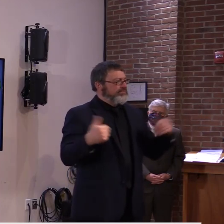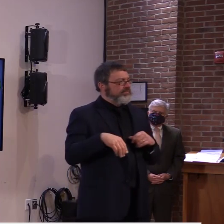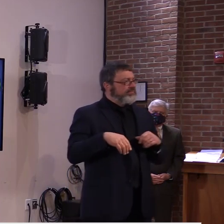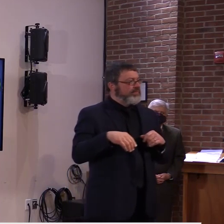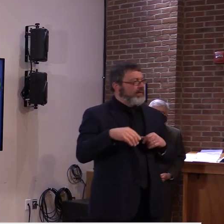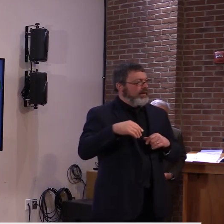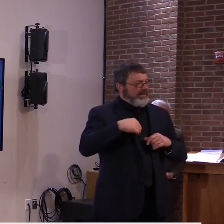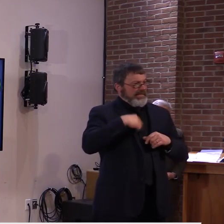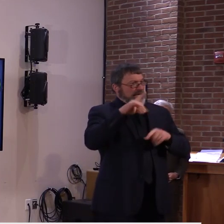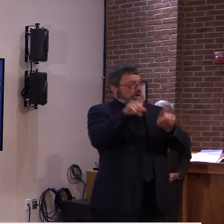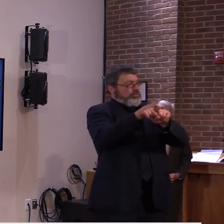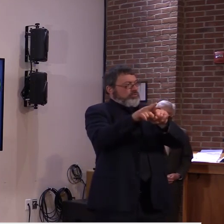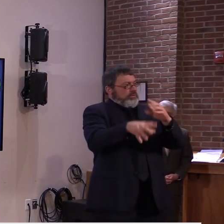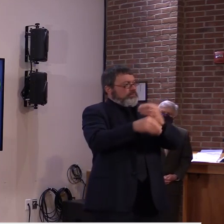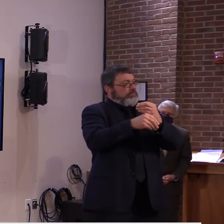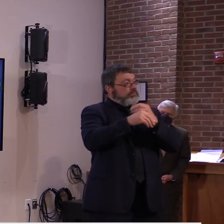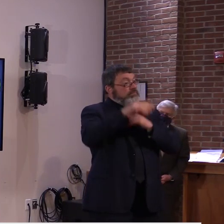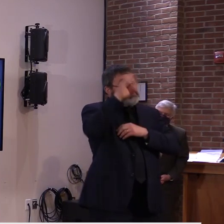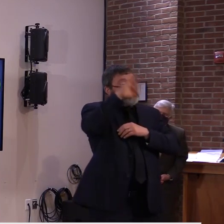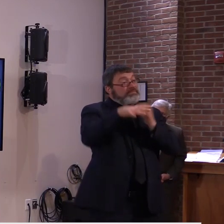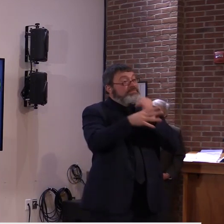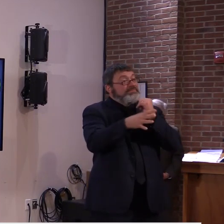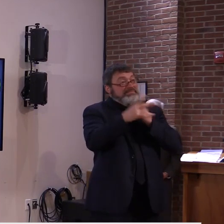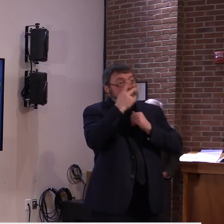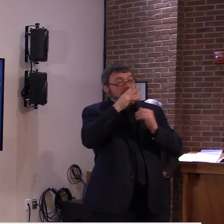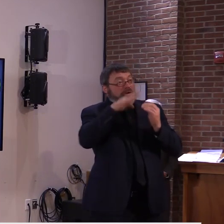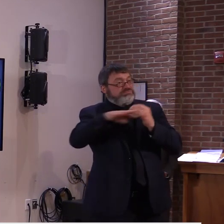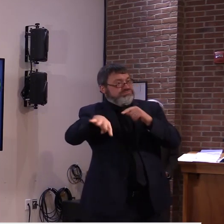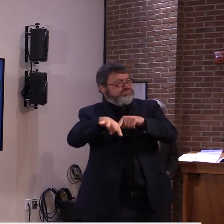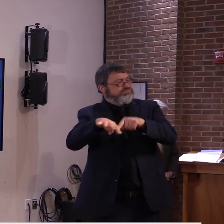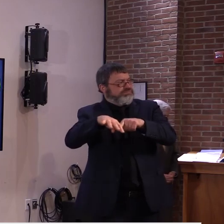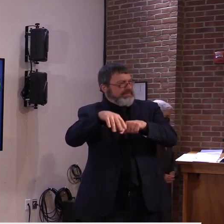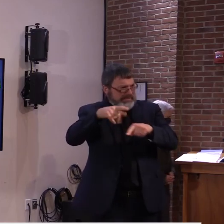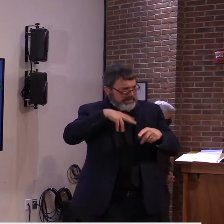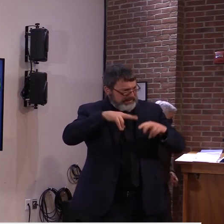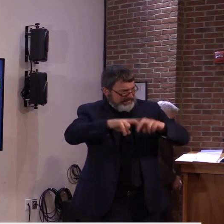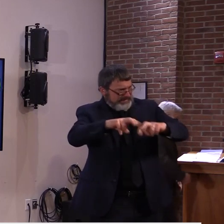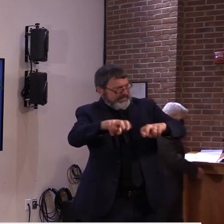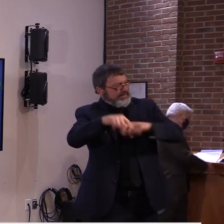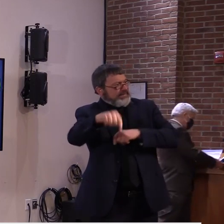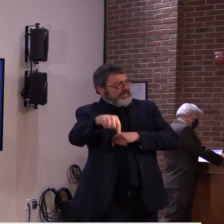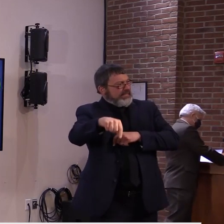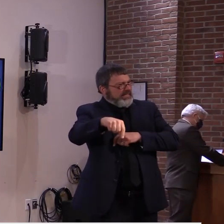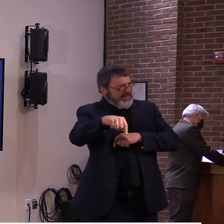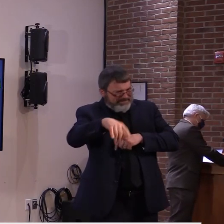track, hard to determine. And then we saw that, of course, that there was some